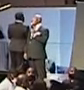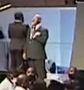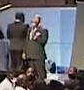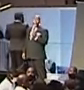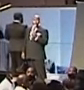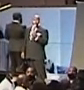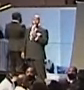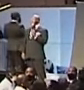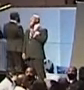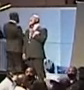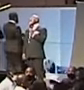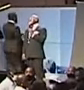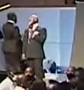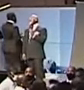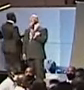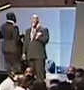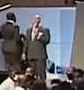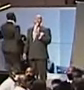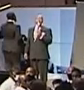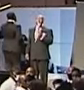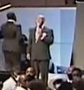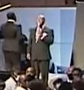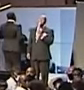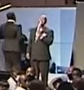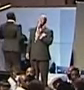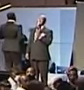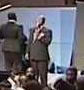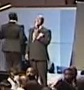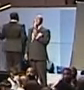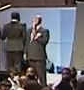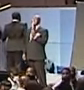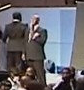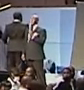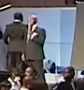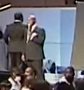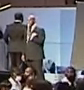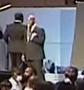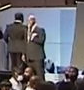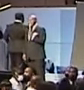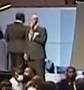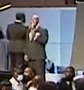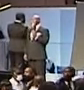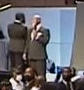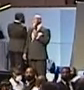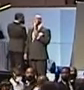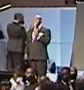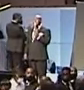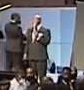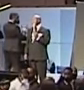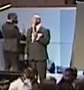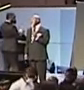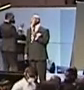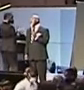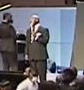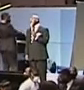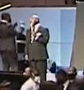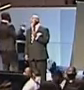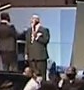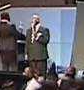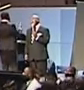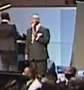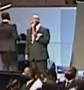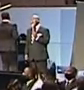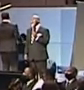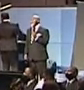Oh Lord. Yes, he is. He is the keeper.